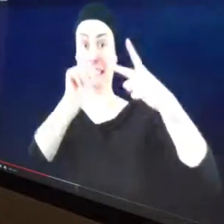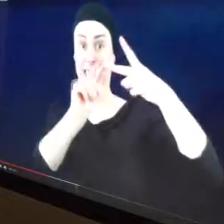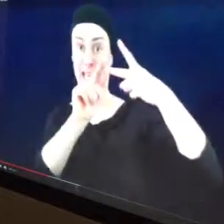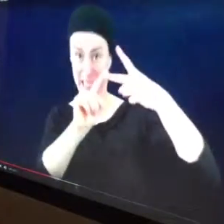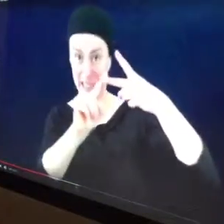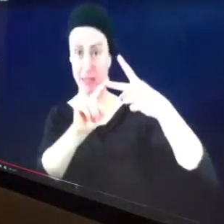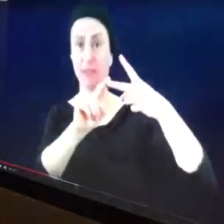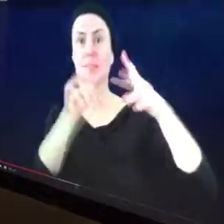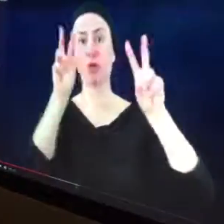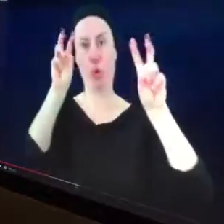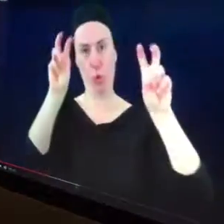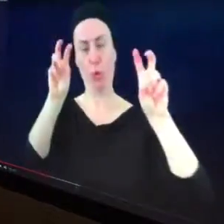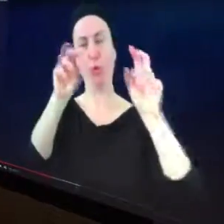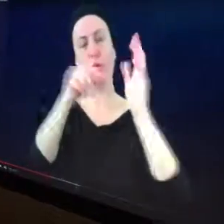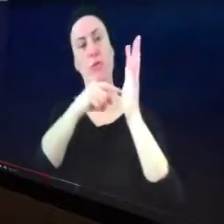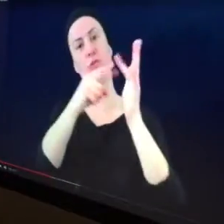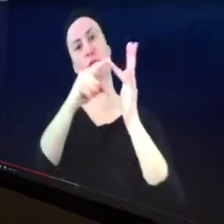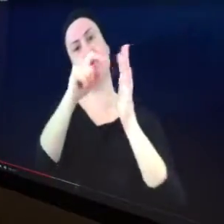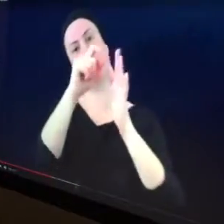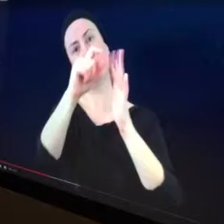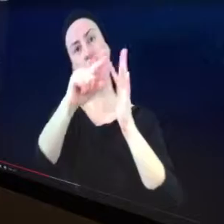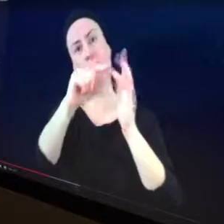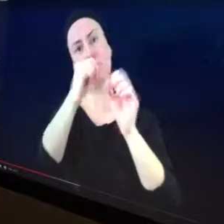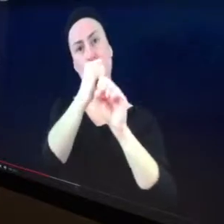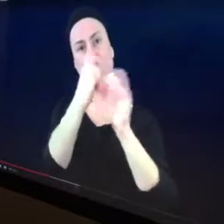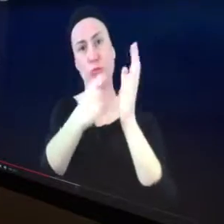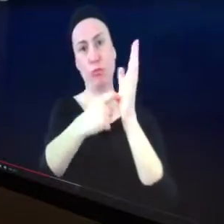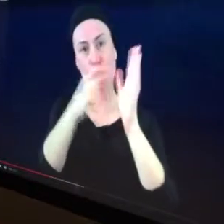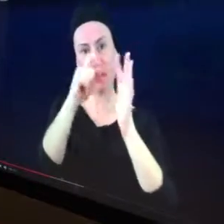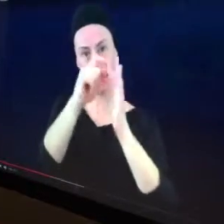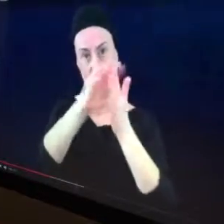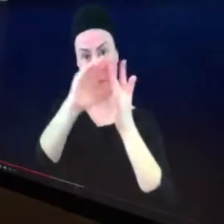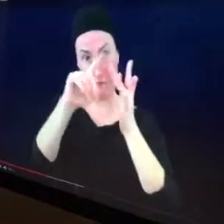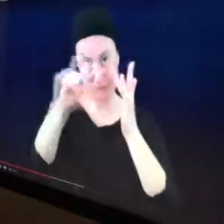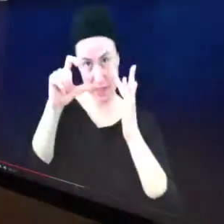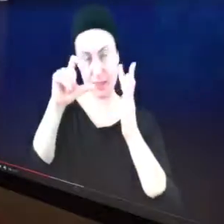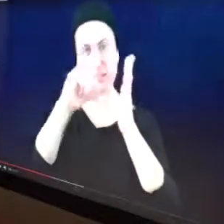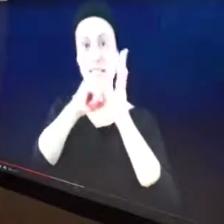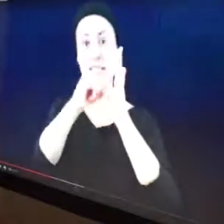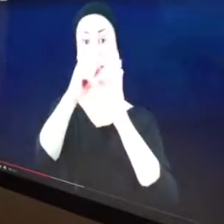The second category in the diagram is referred to as topographic space.